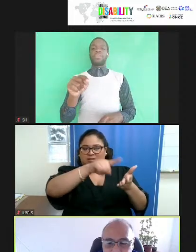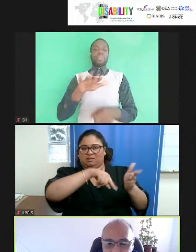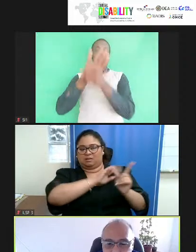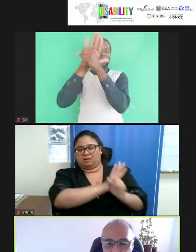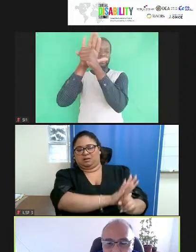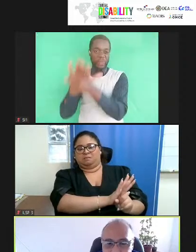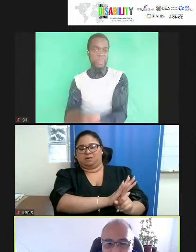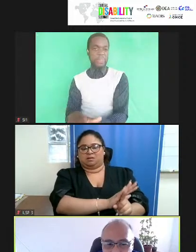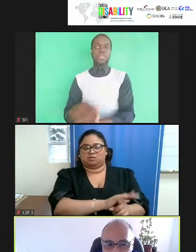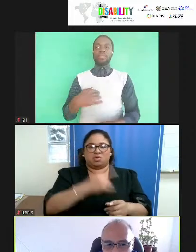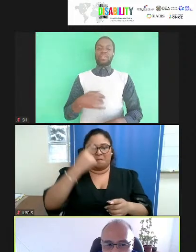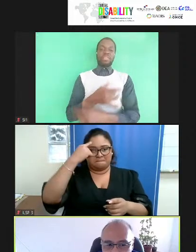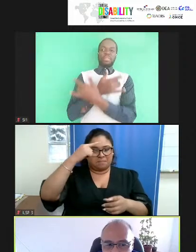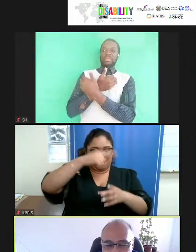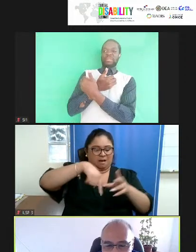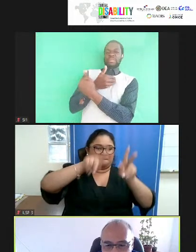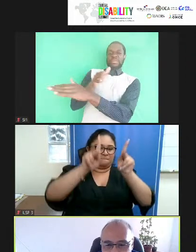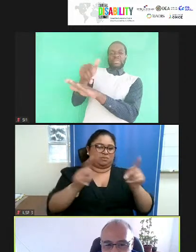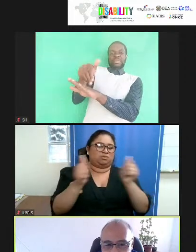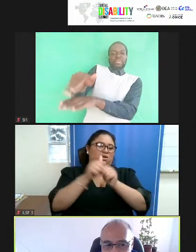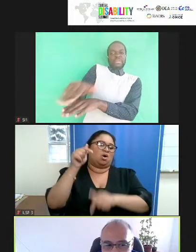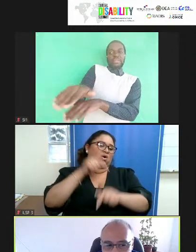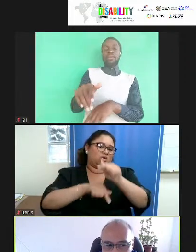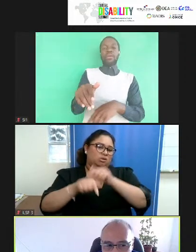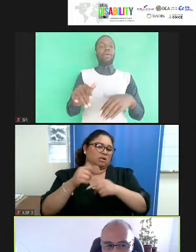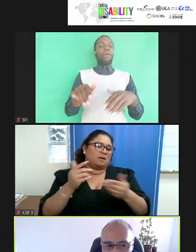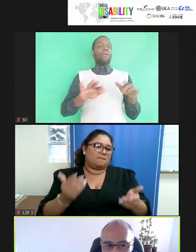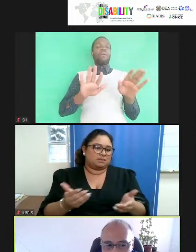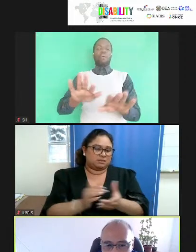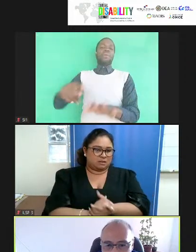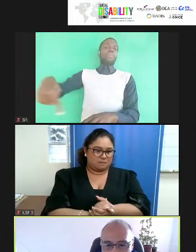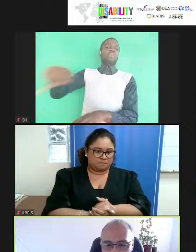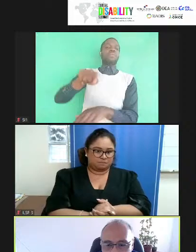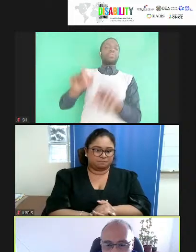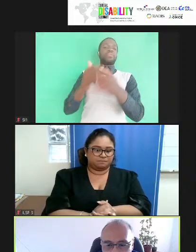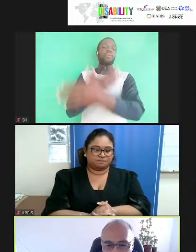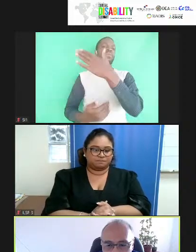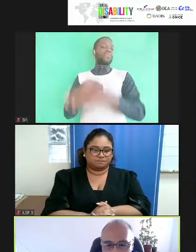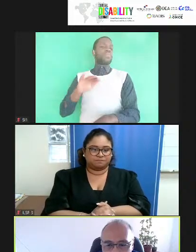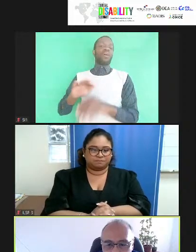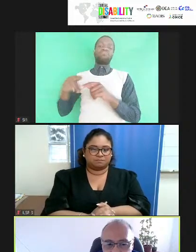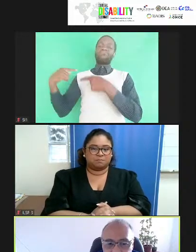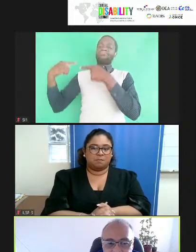stigma exclusion and discrimination towards them